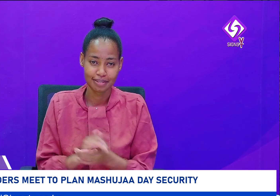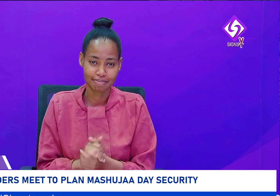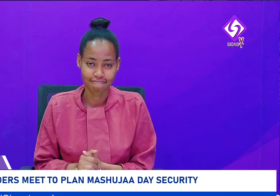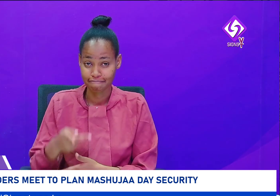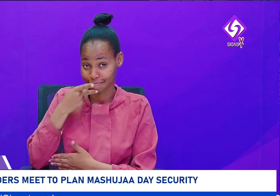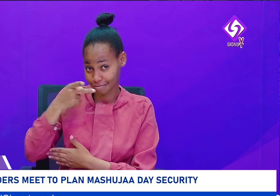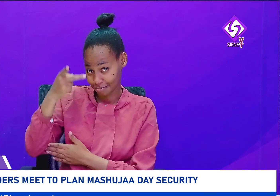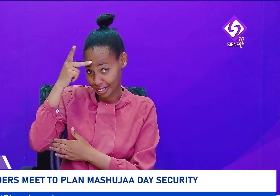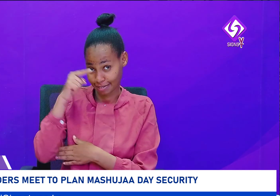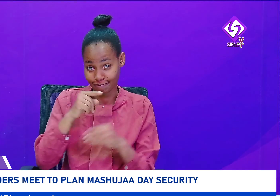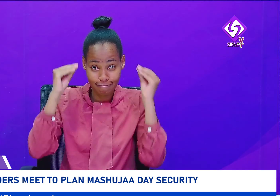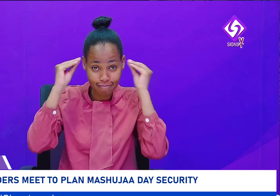Moving on to other news.